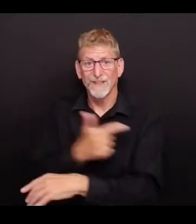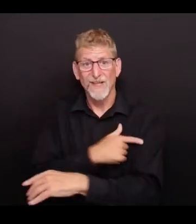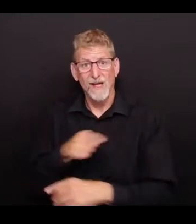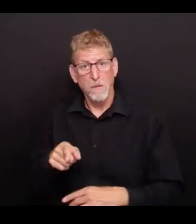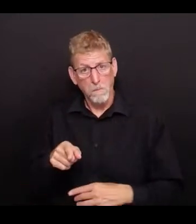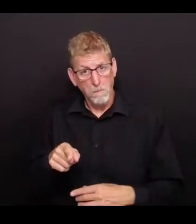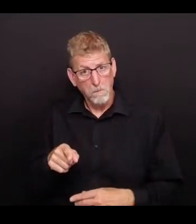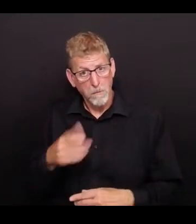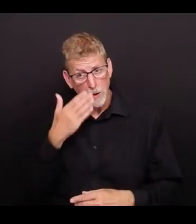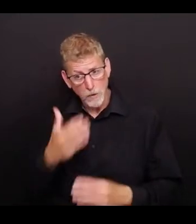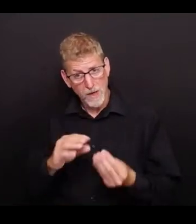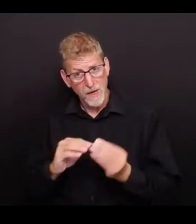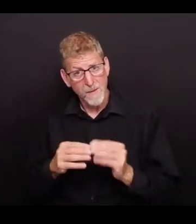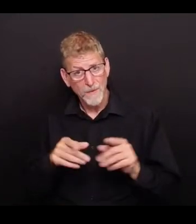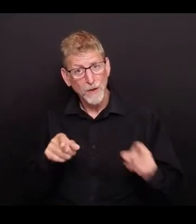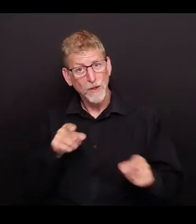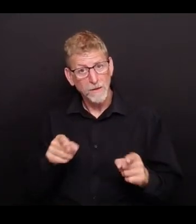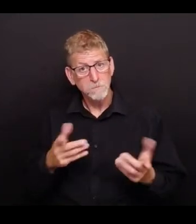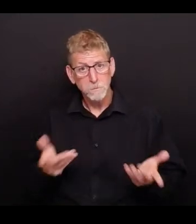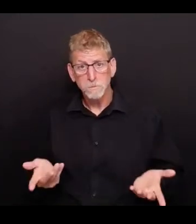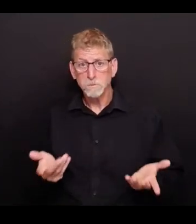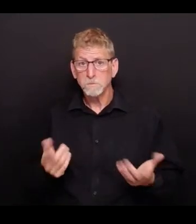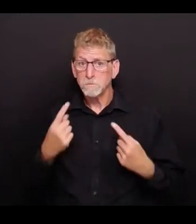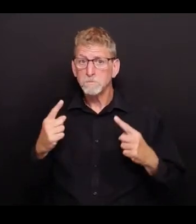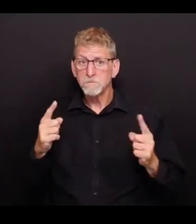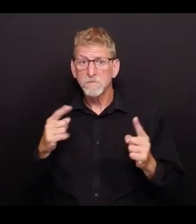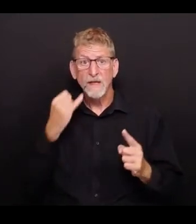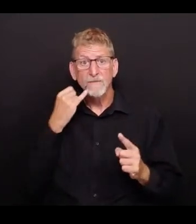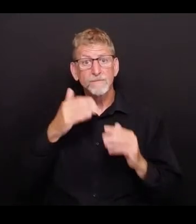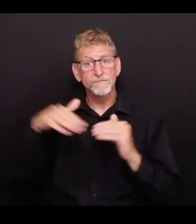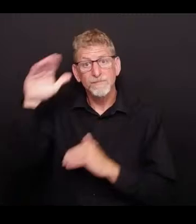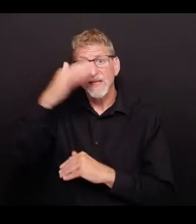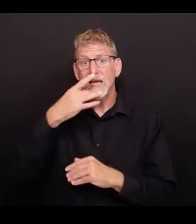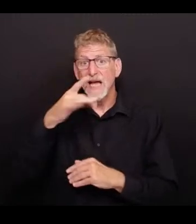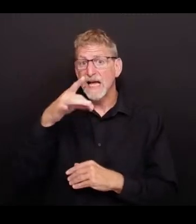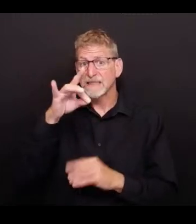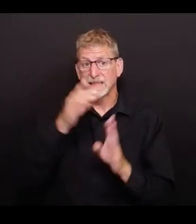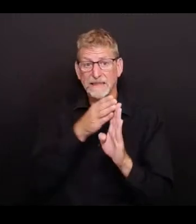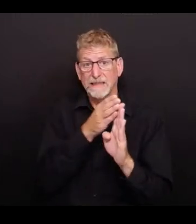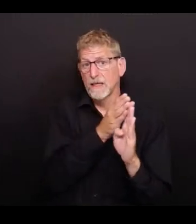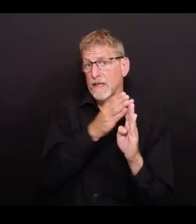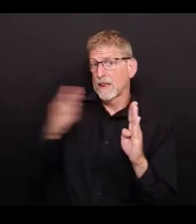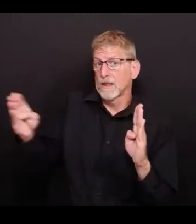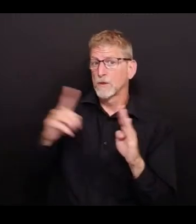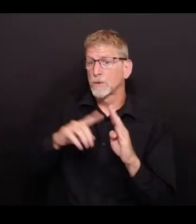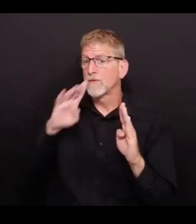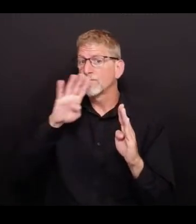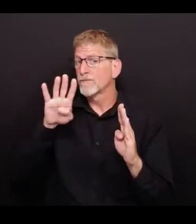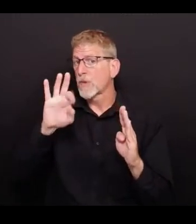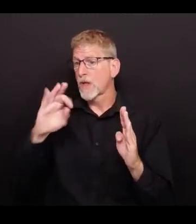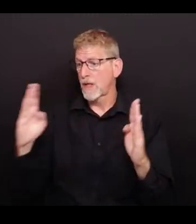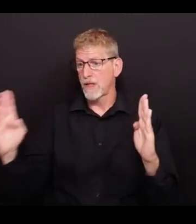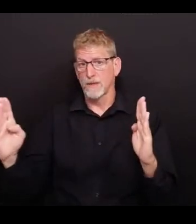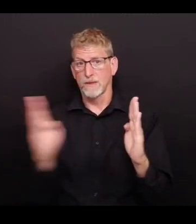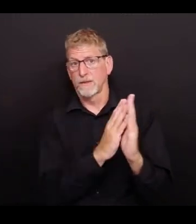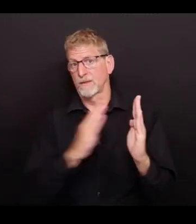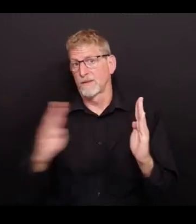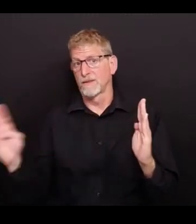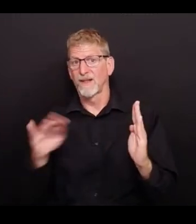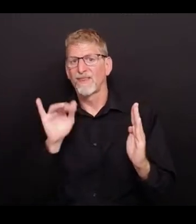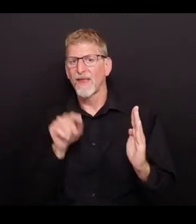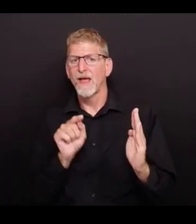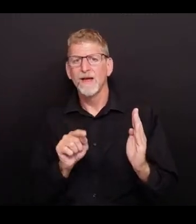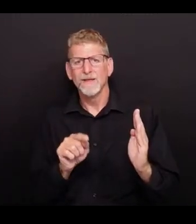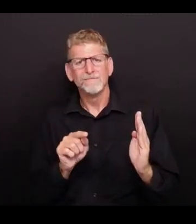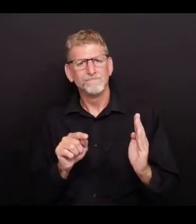that population has been vaccinated. The 18 to 49, so